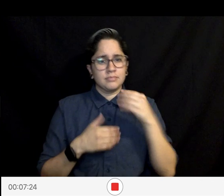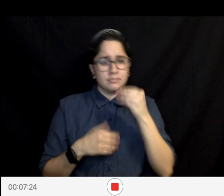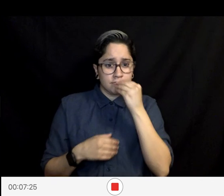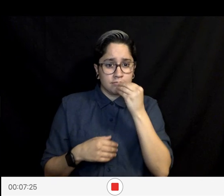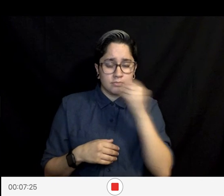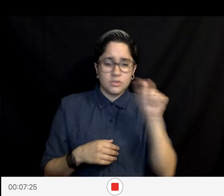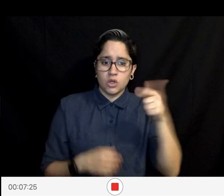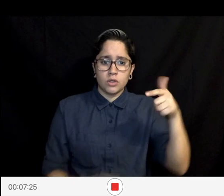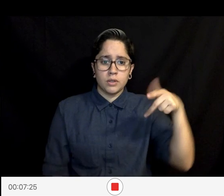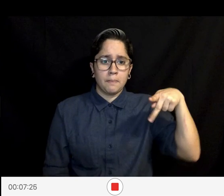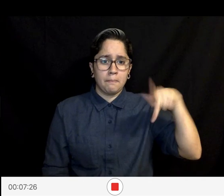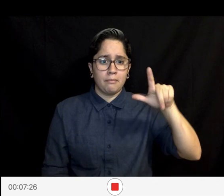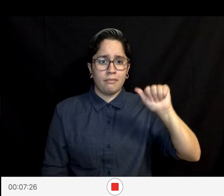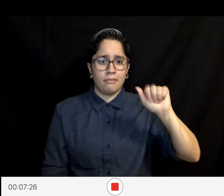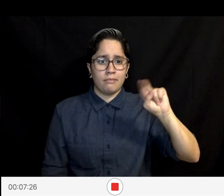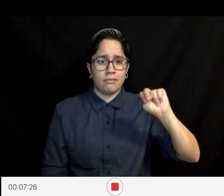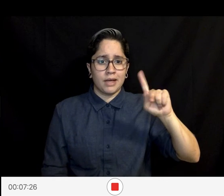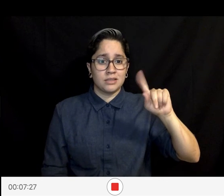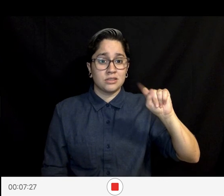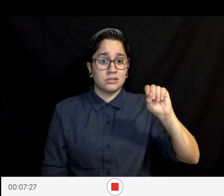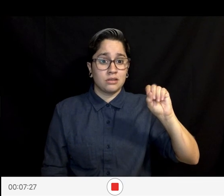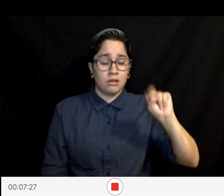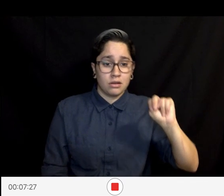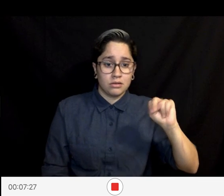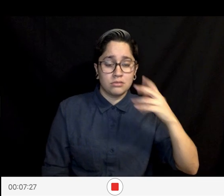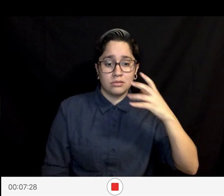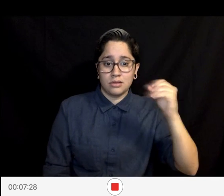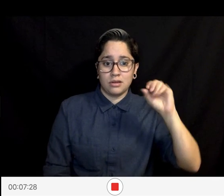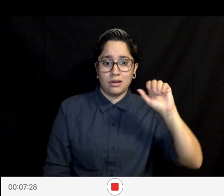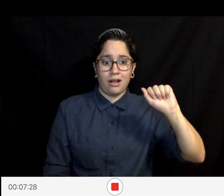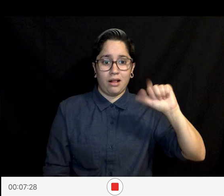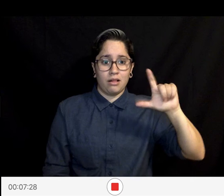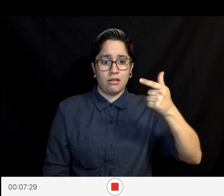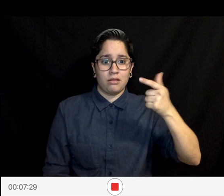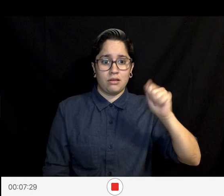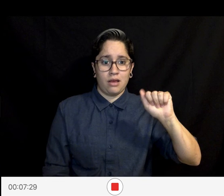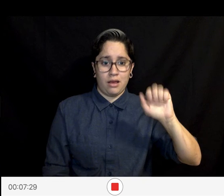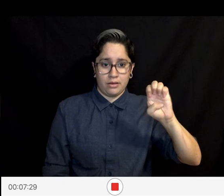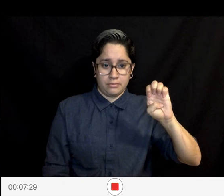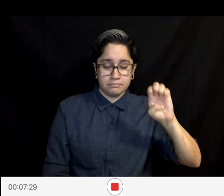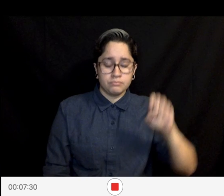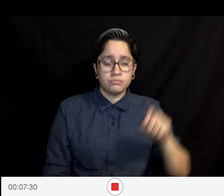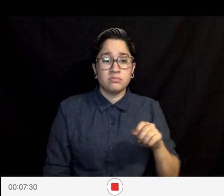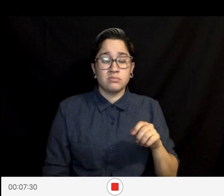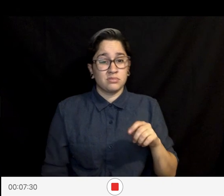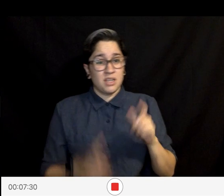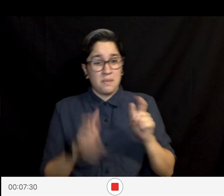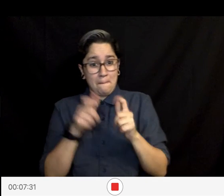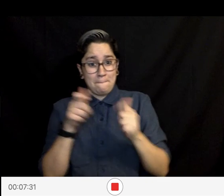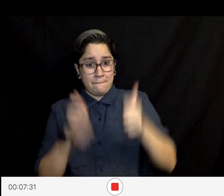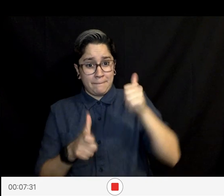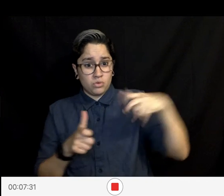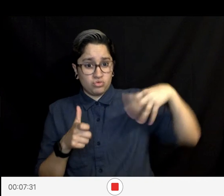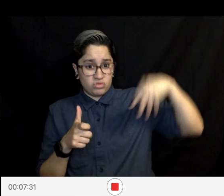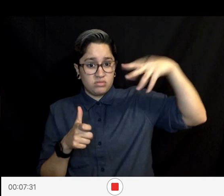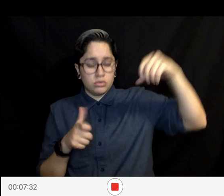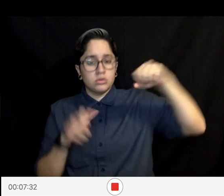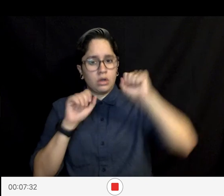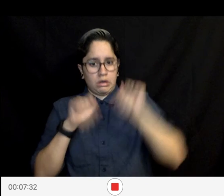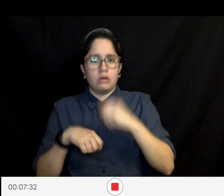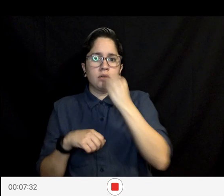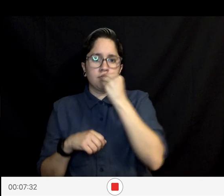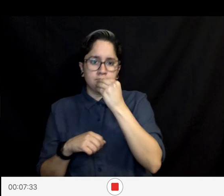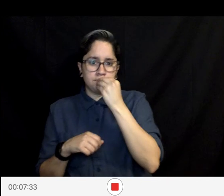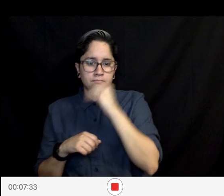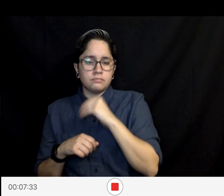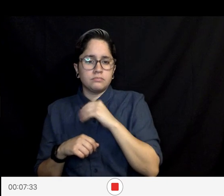well as the larger species are able to eat any small fish or crustaceans that get trapped in their tentacles.